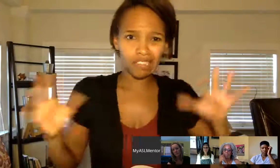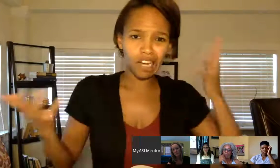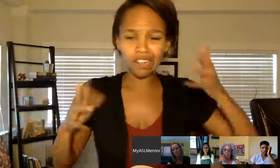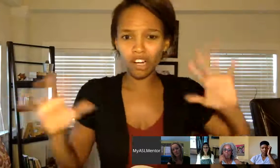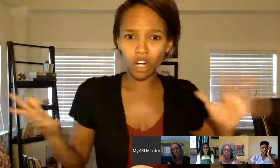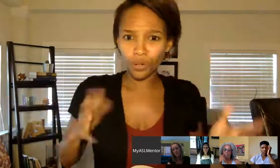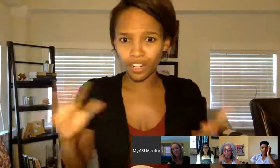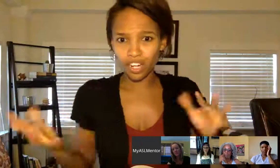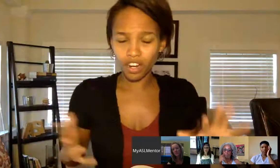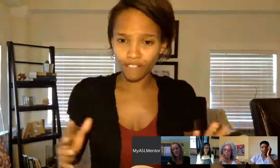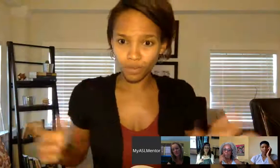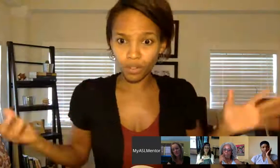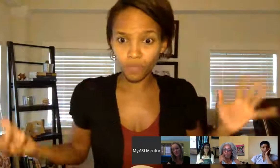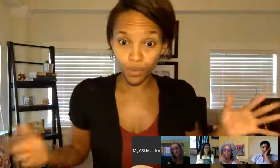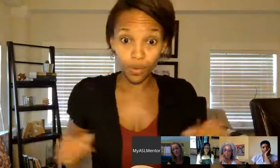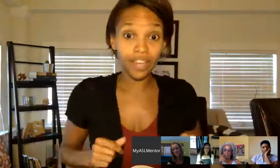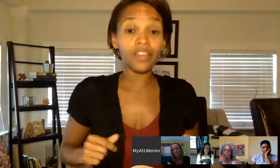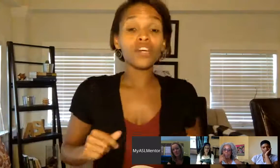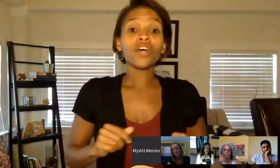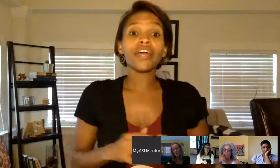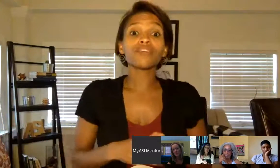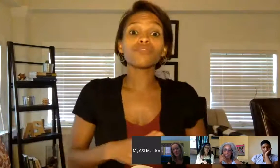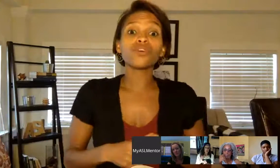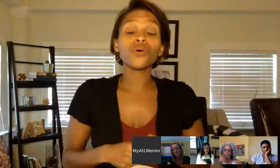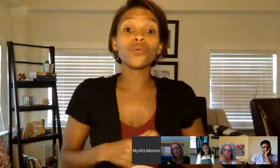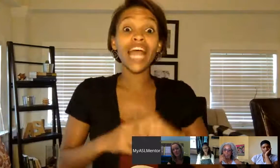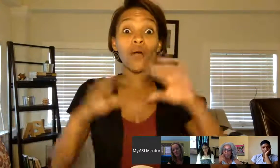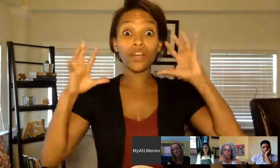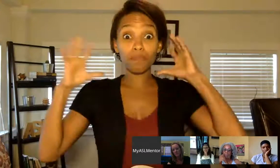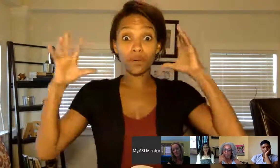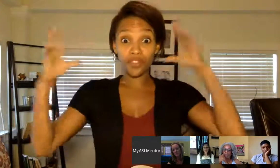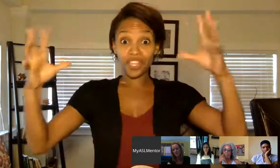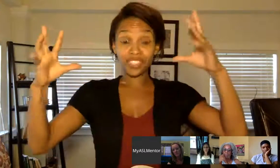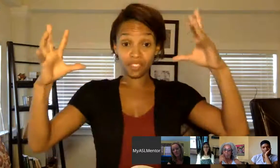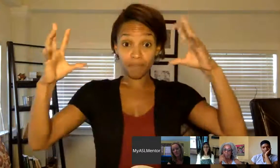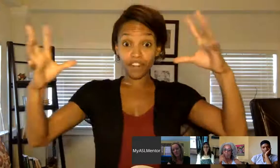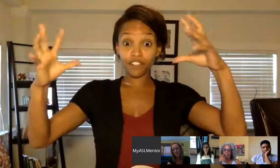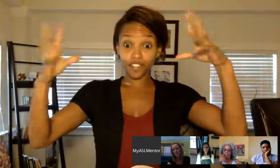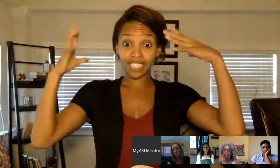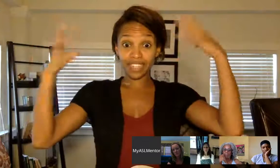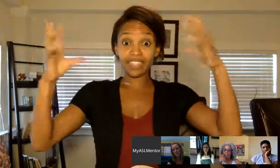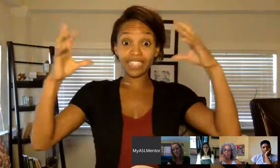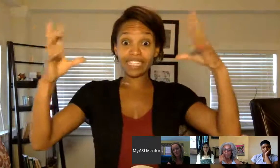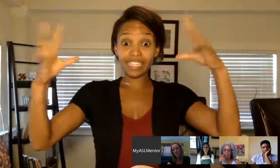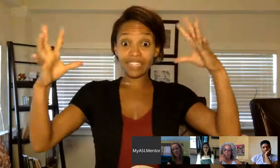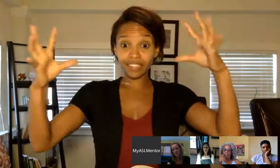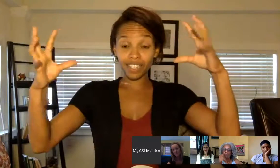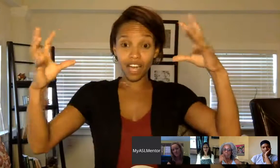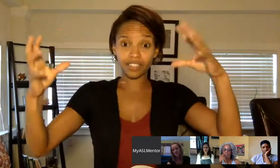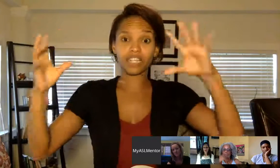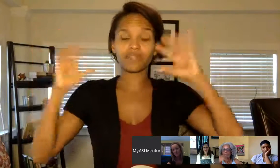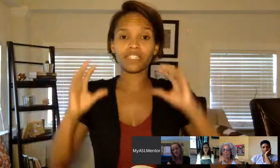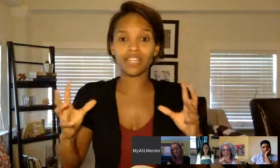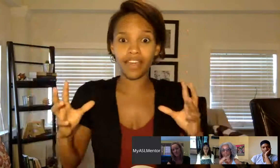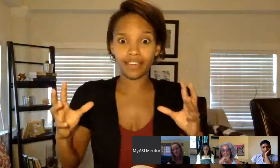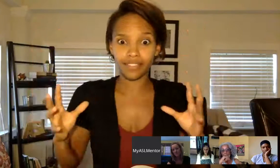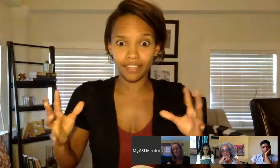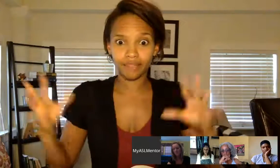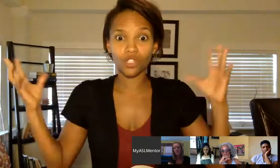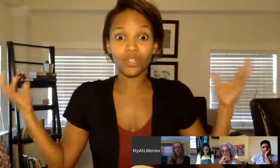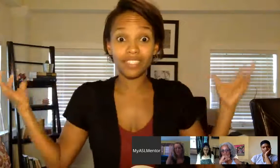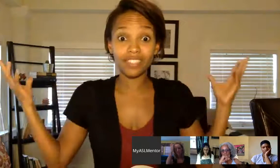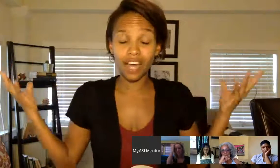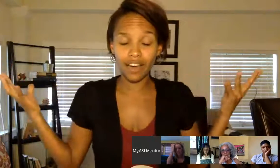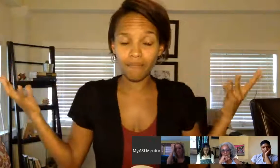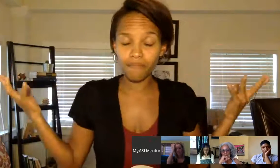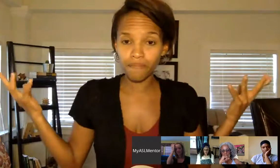bit kind of awkward and uncomfortable, okay? And so now we're going to put this paraphrasing, this idea, the concept, into ASL.